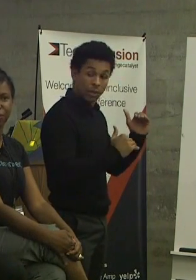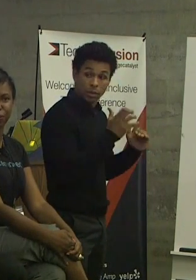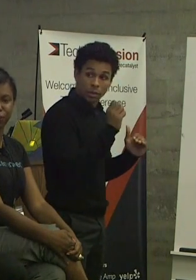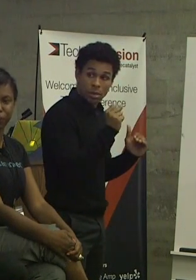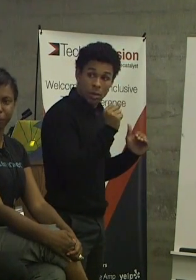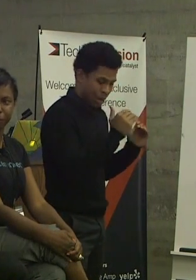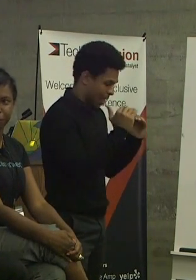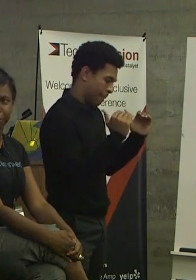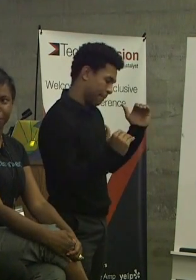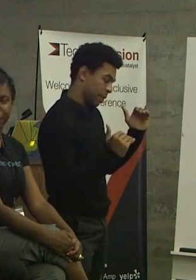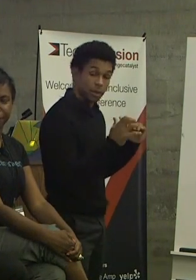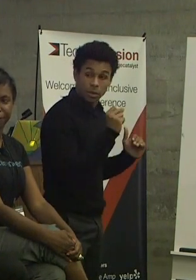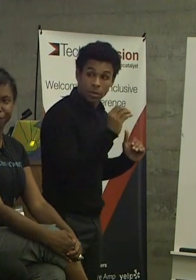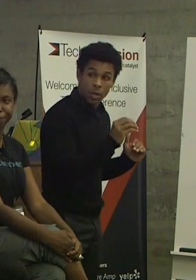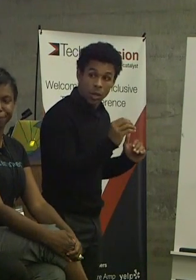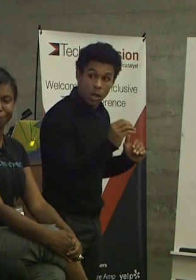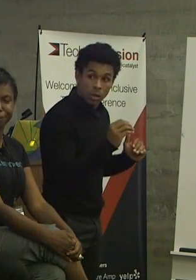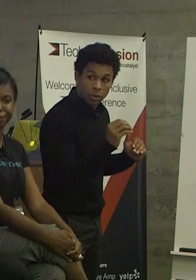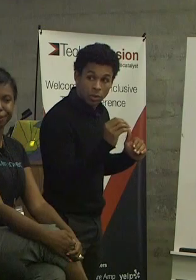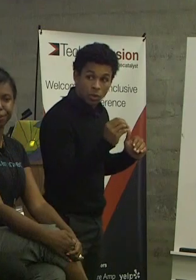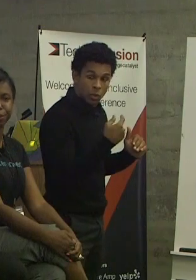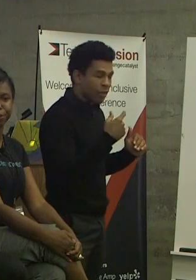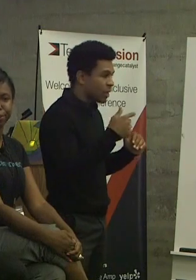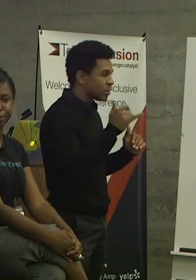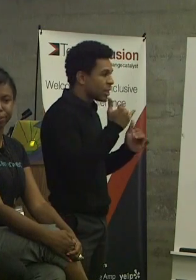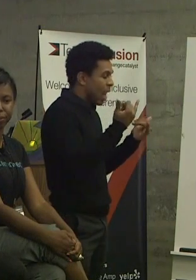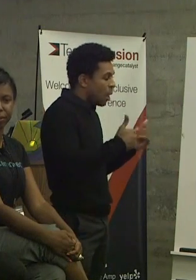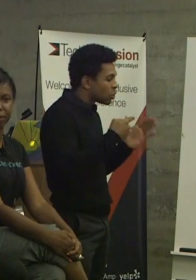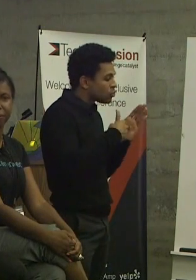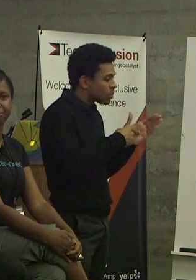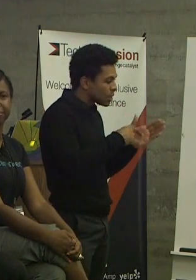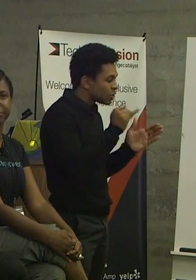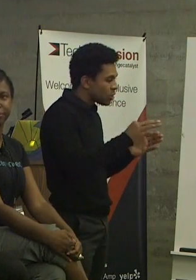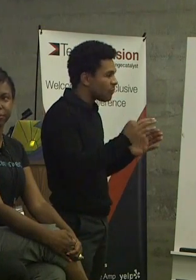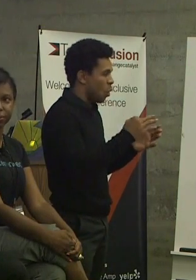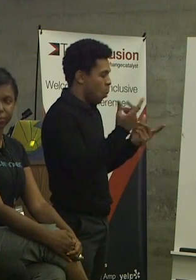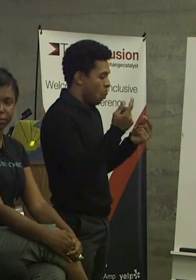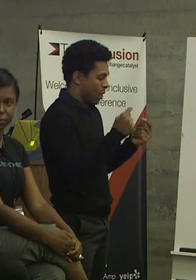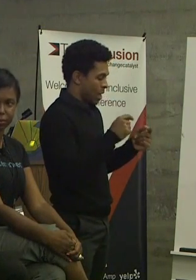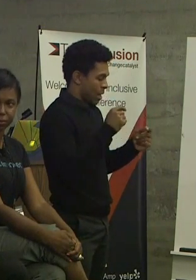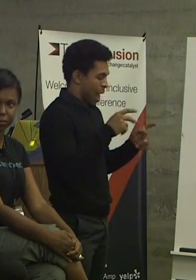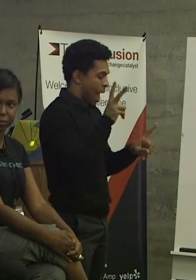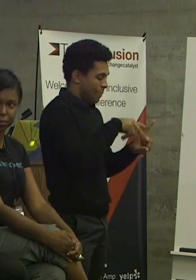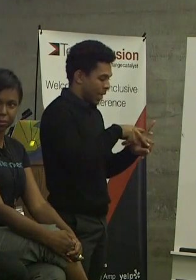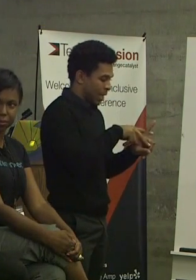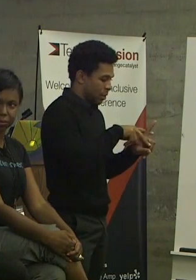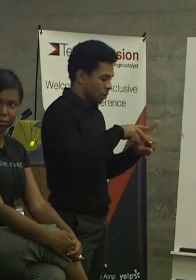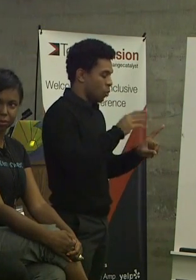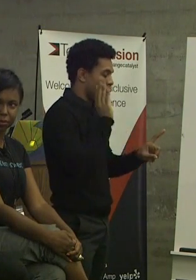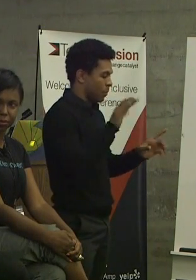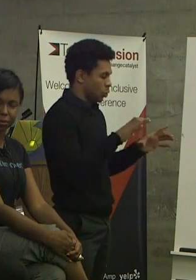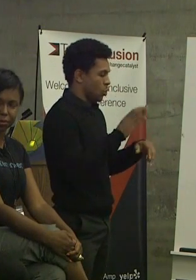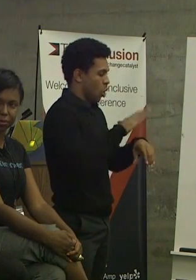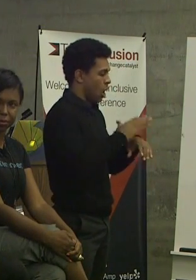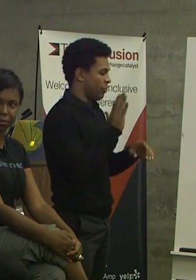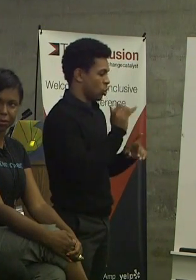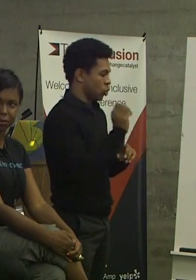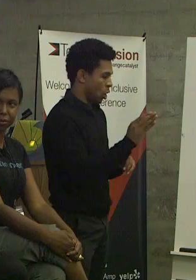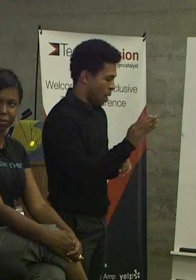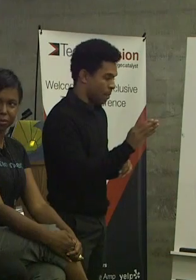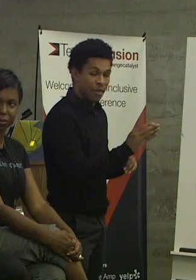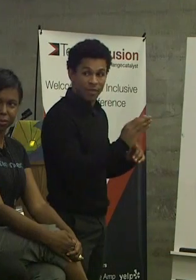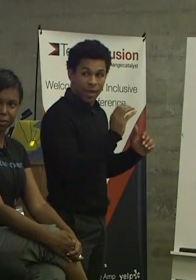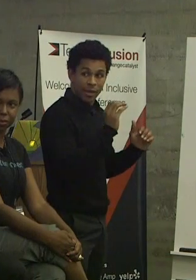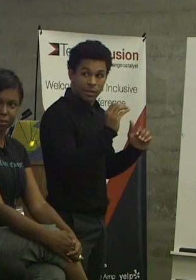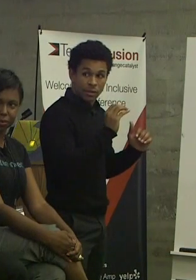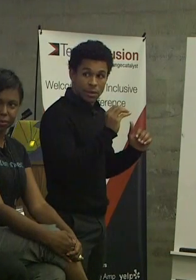are a representation of what an applicant will be actually doing on the job, as a way to determine if the person is the right